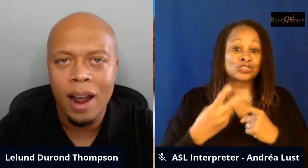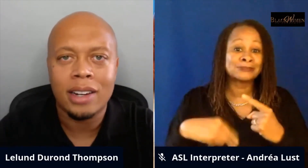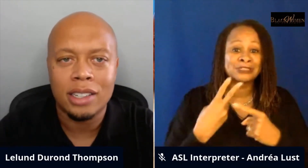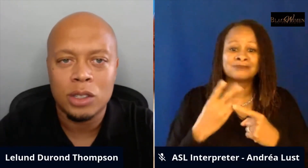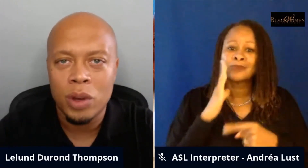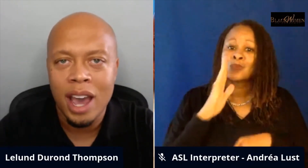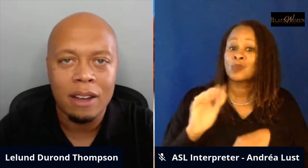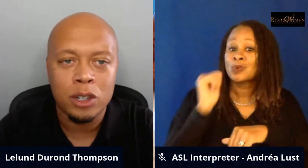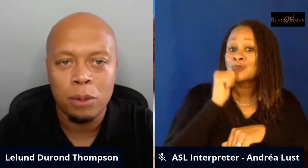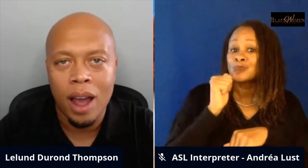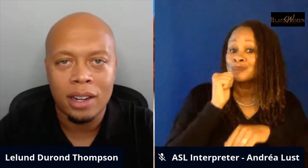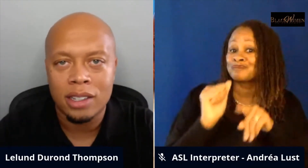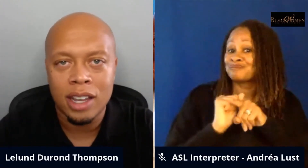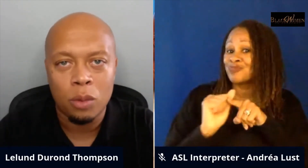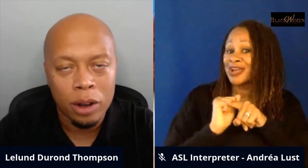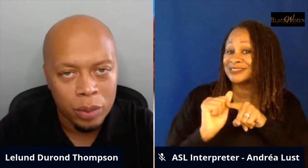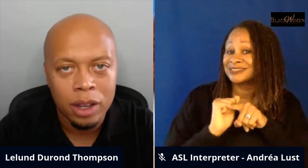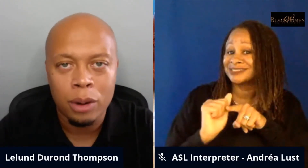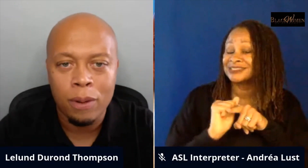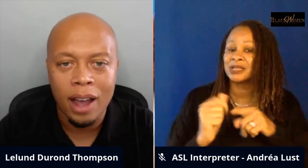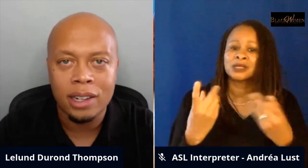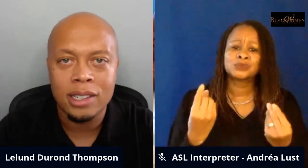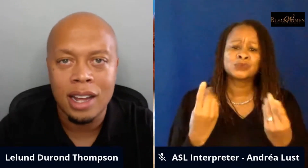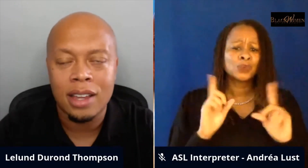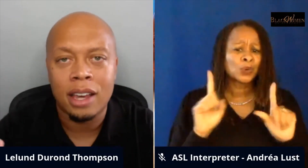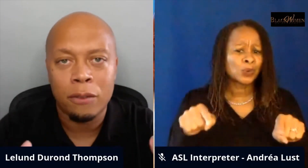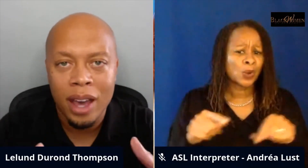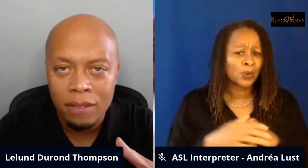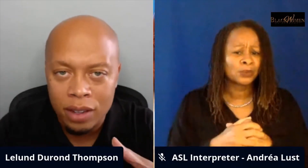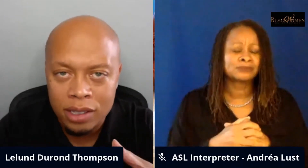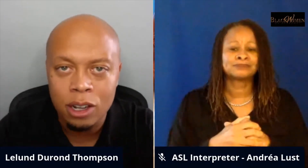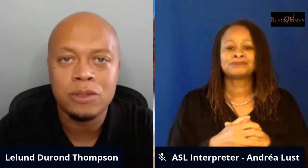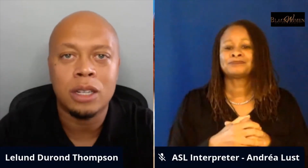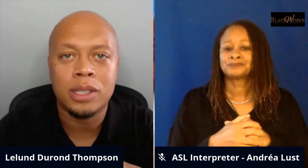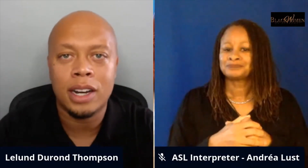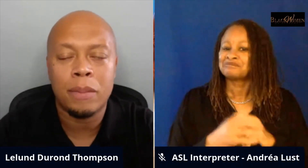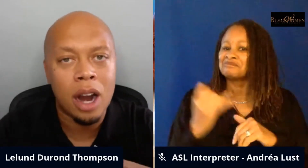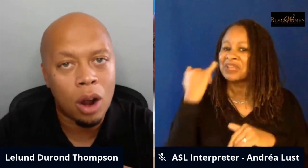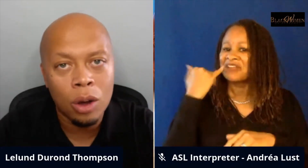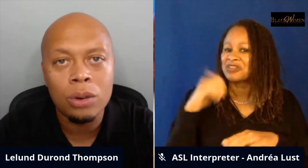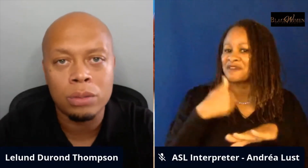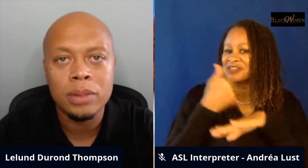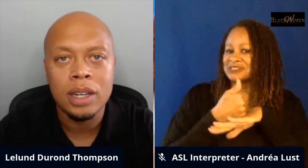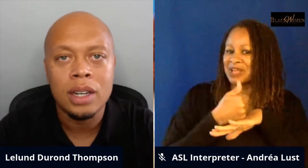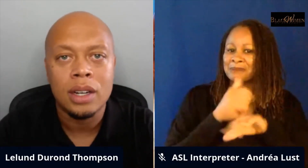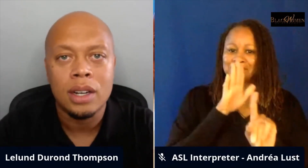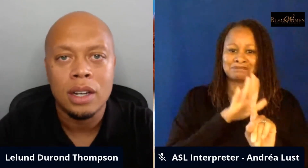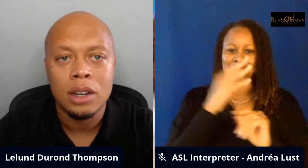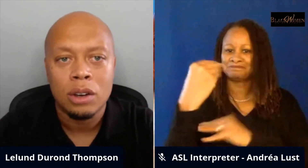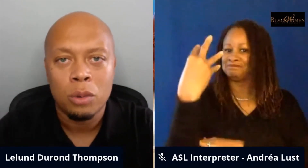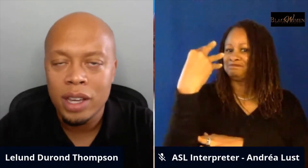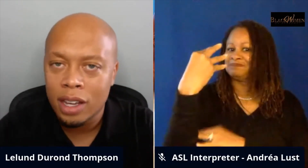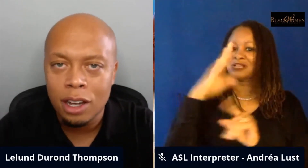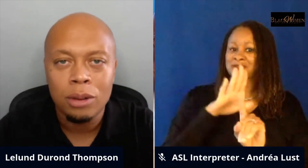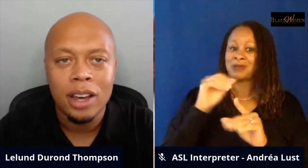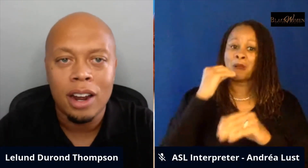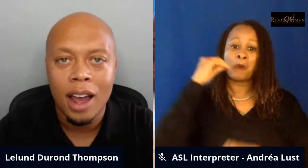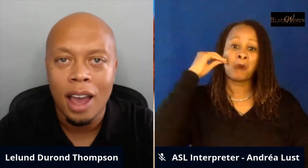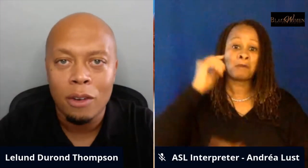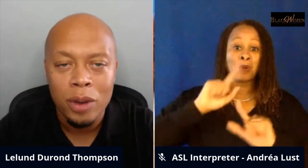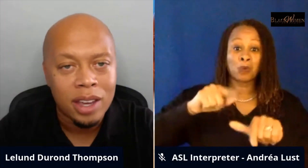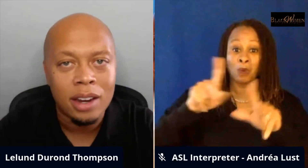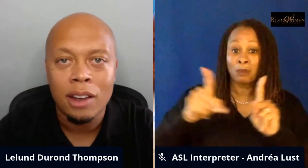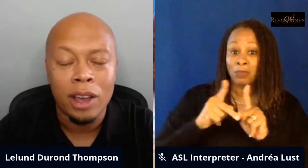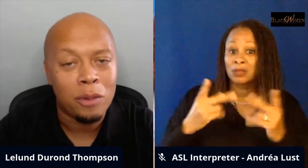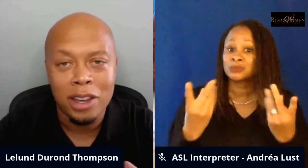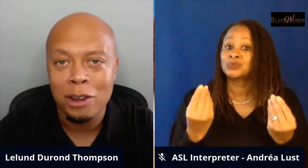going to practice. We have to practice. And where do we go to practice? I think if we have a self-tape set up in our home, we can go there